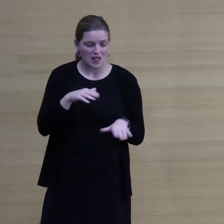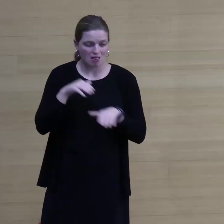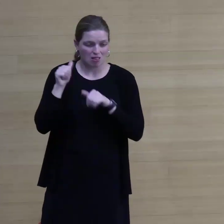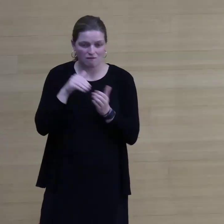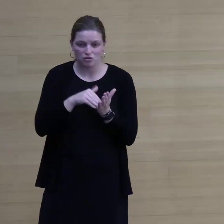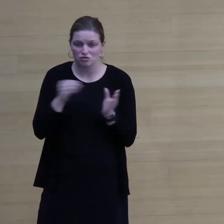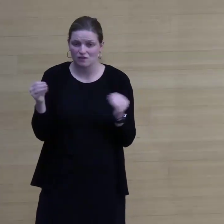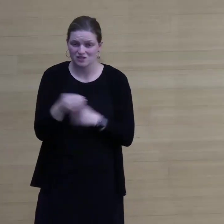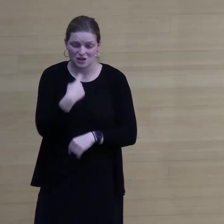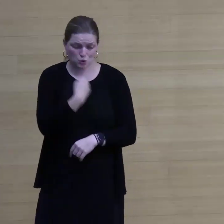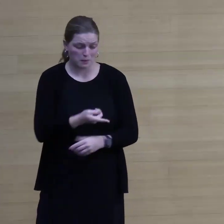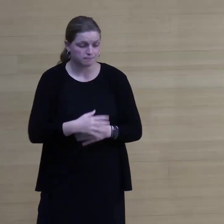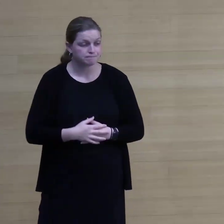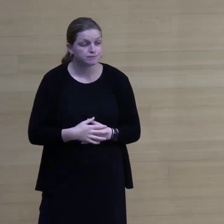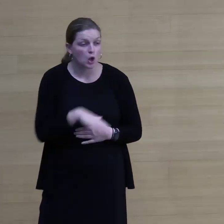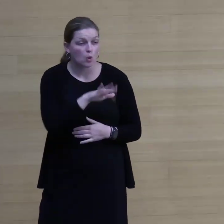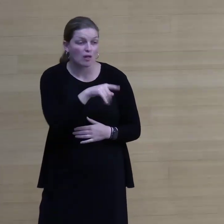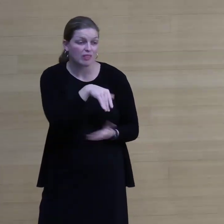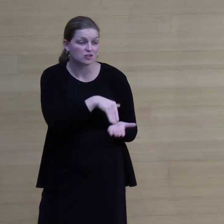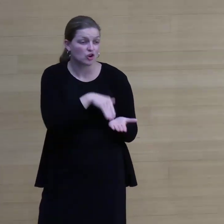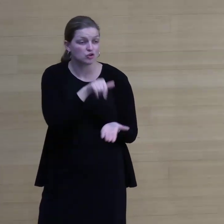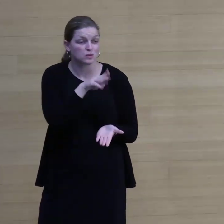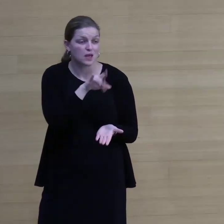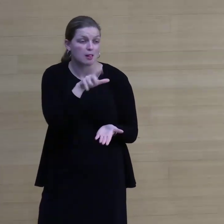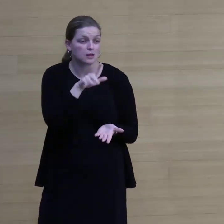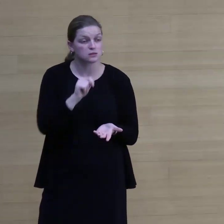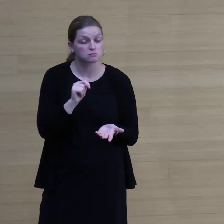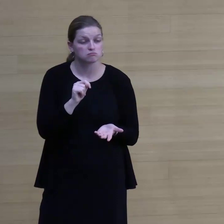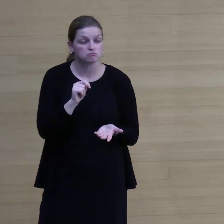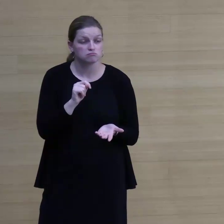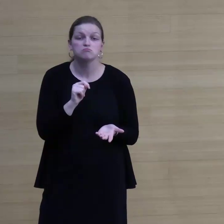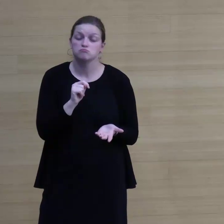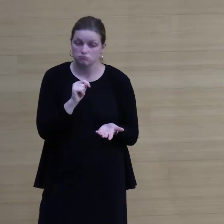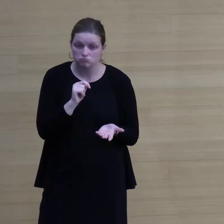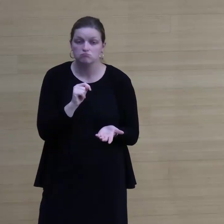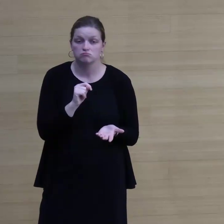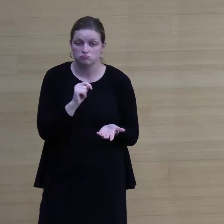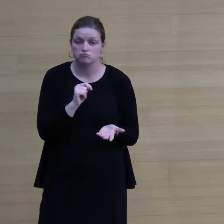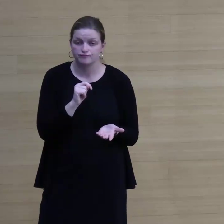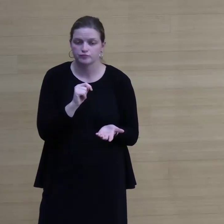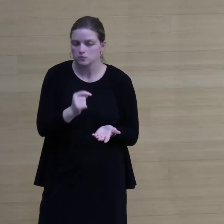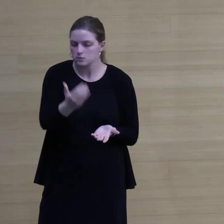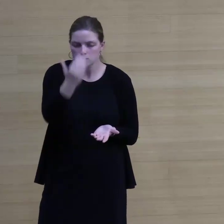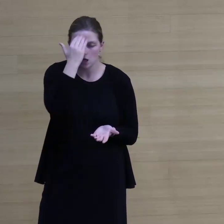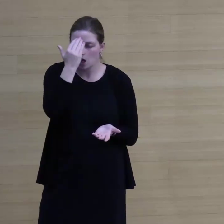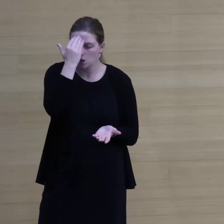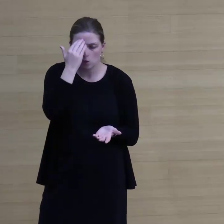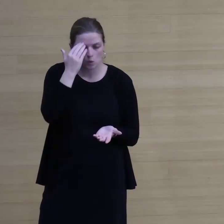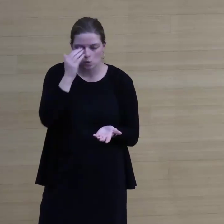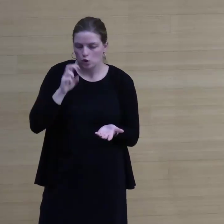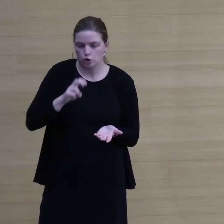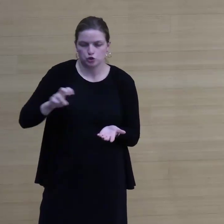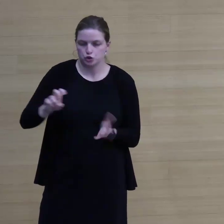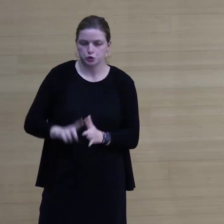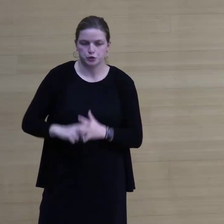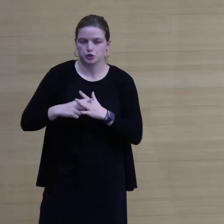doctor's office and he said, "Well, that doctor was ableist." And I knew that I knew the journey we were on